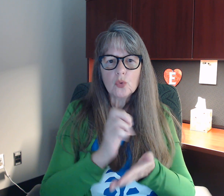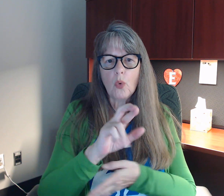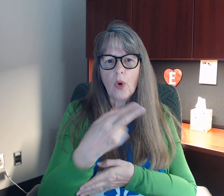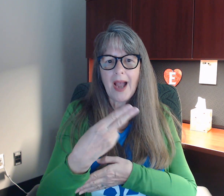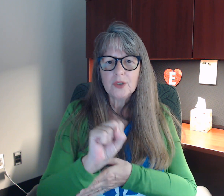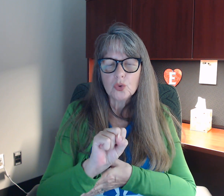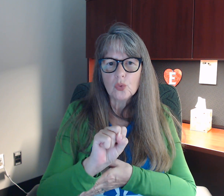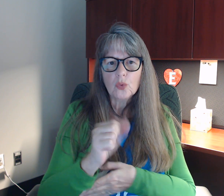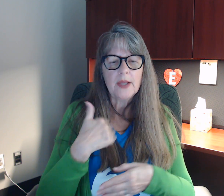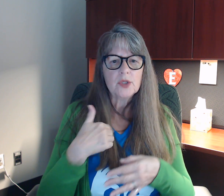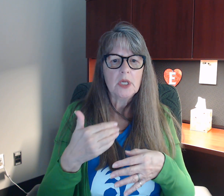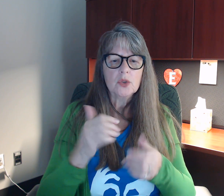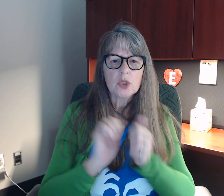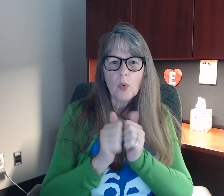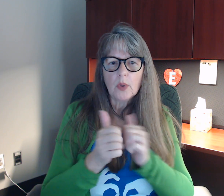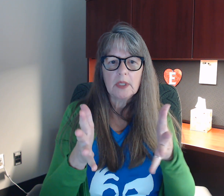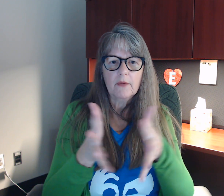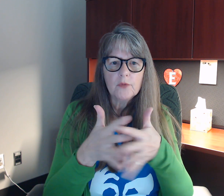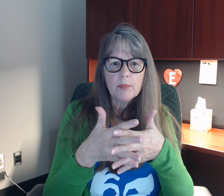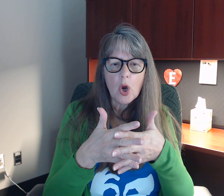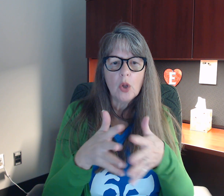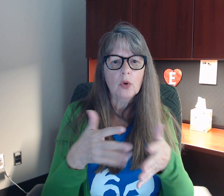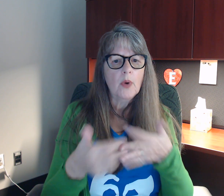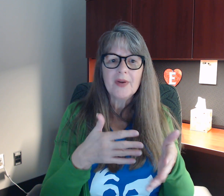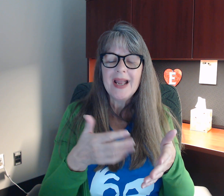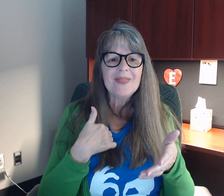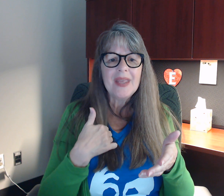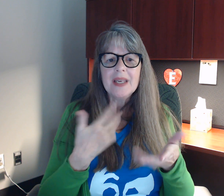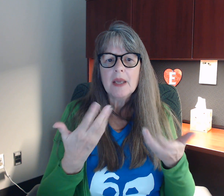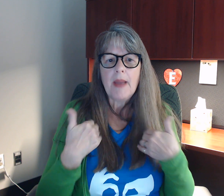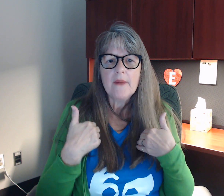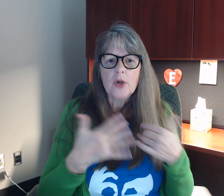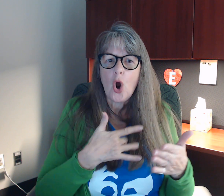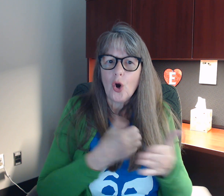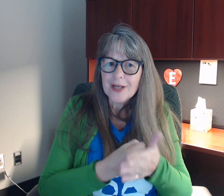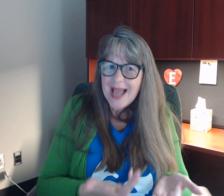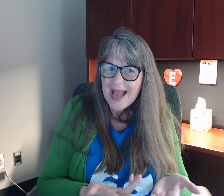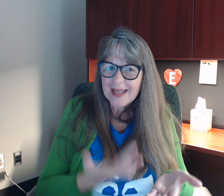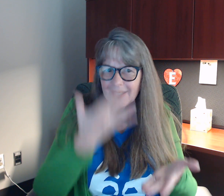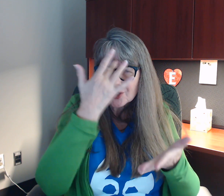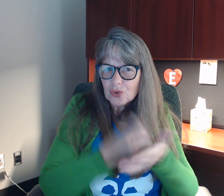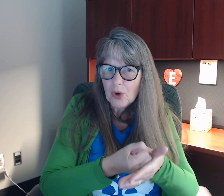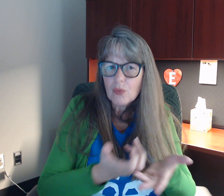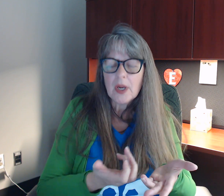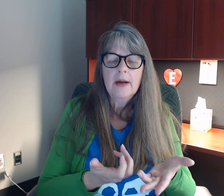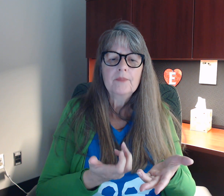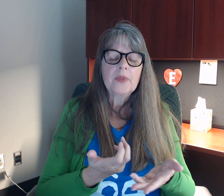or a high schooler that's in sports like football or whatever, they end up having a heart attack and a stroke, and